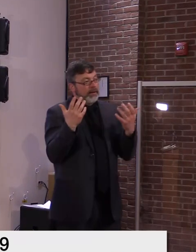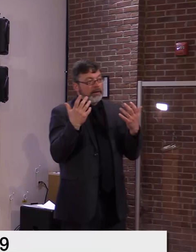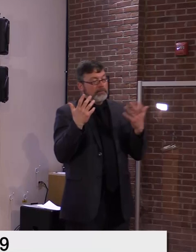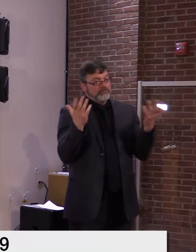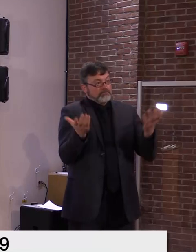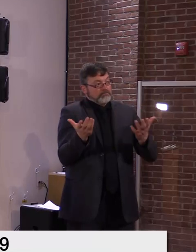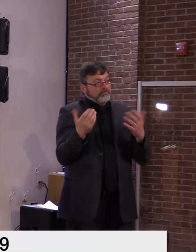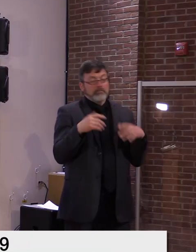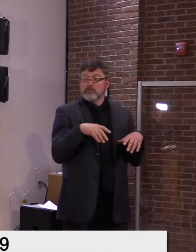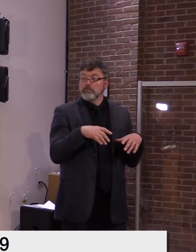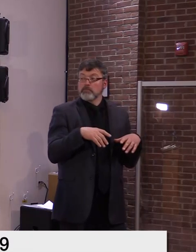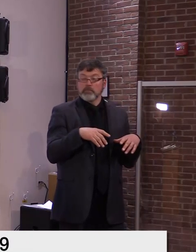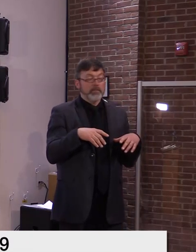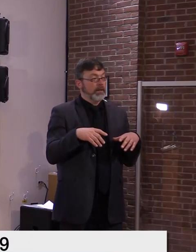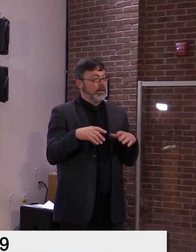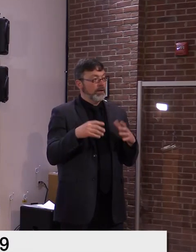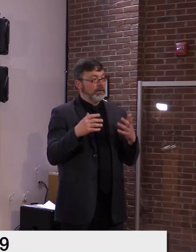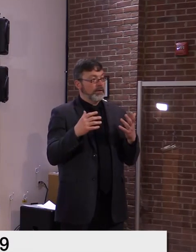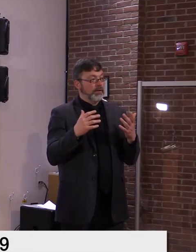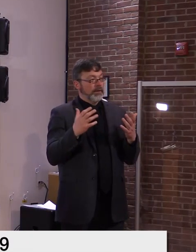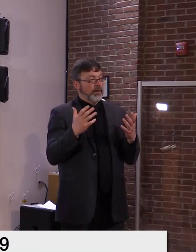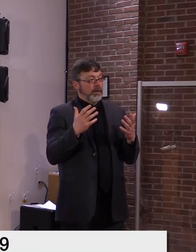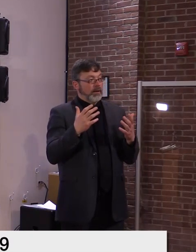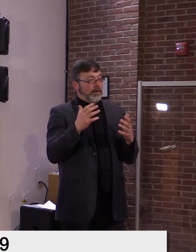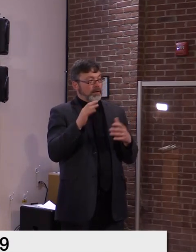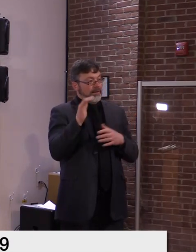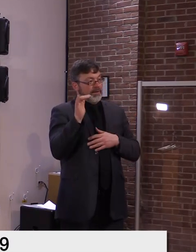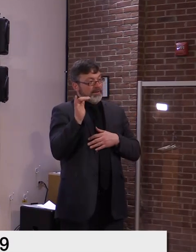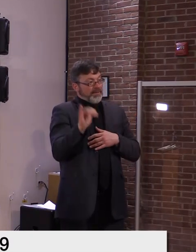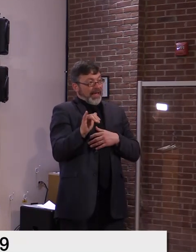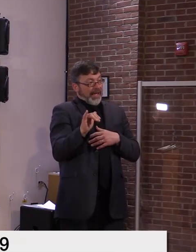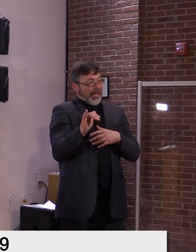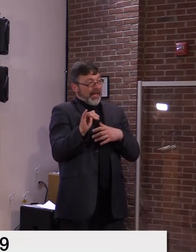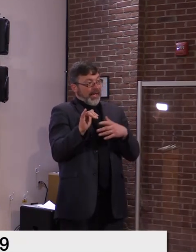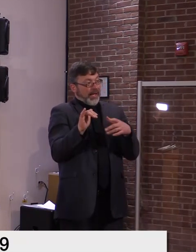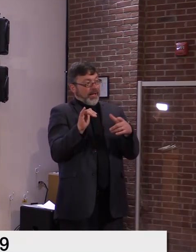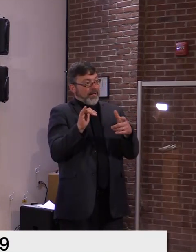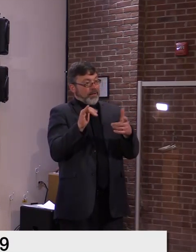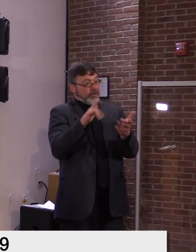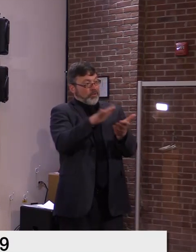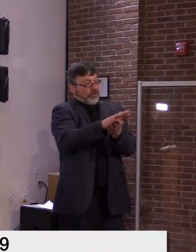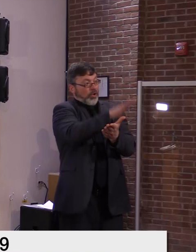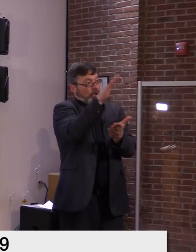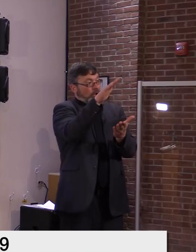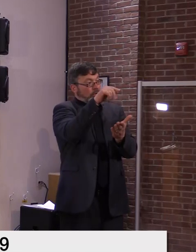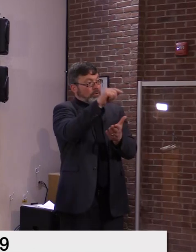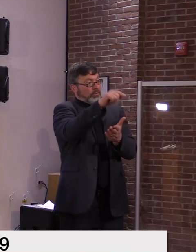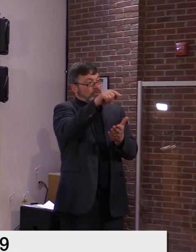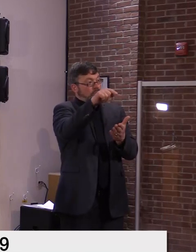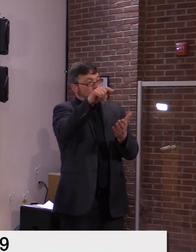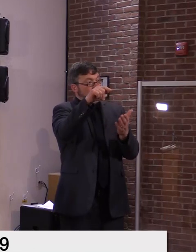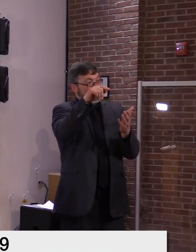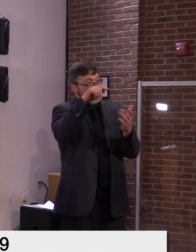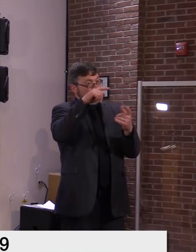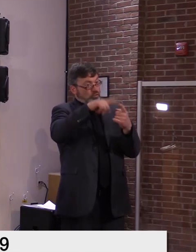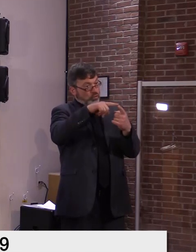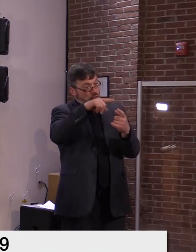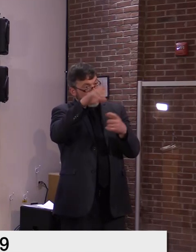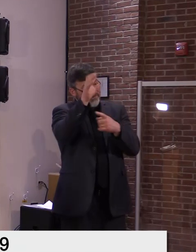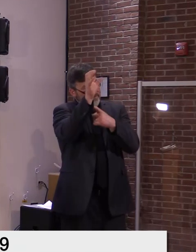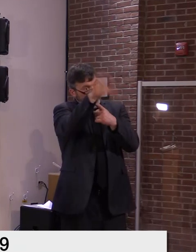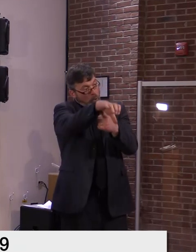vaccines, you can't require anyone to have it. So, but I'm assuming that they will